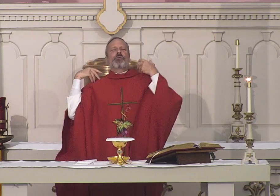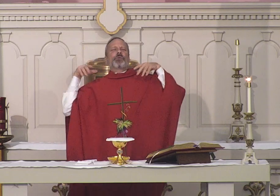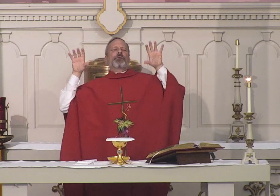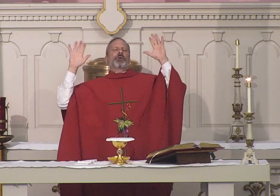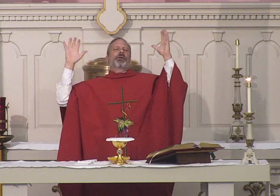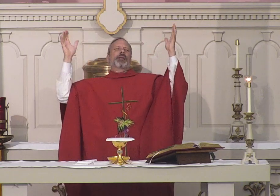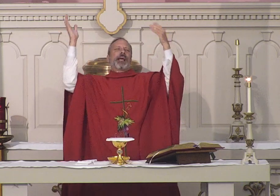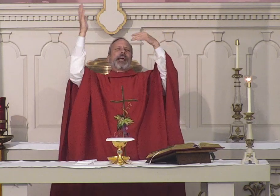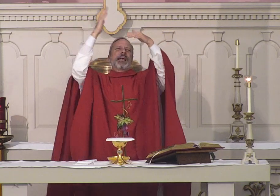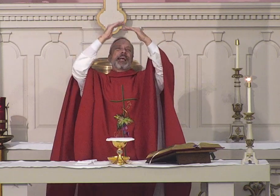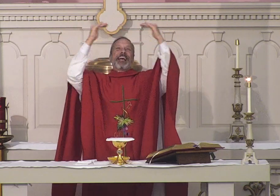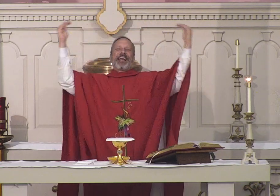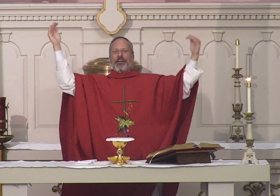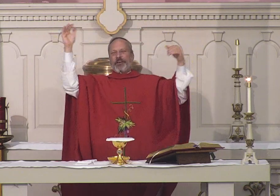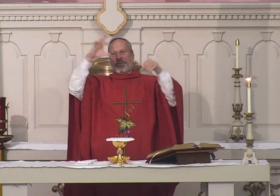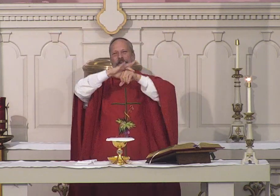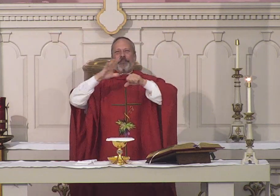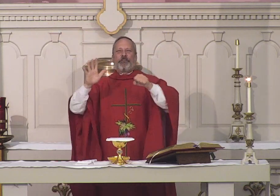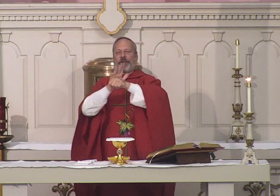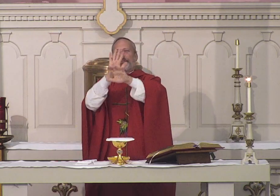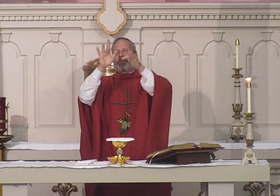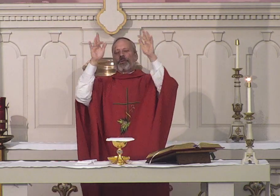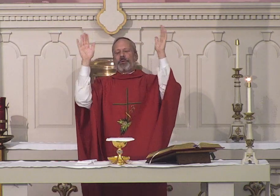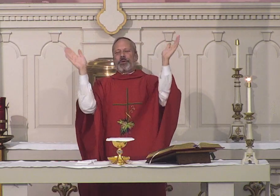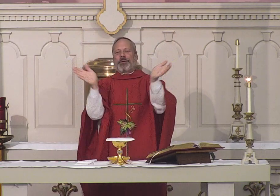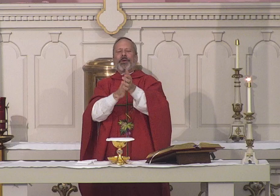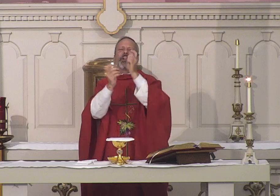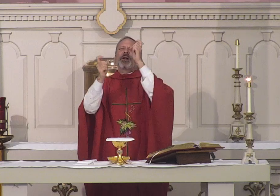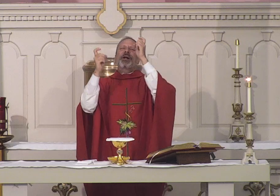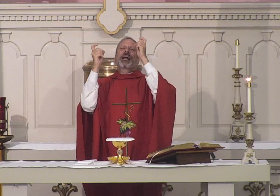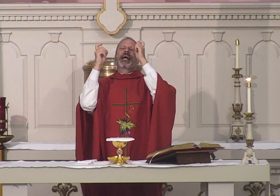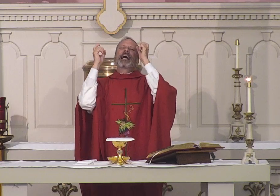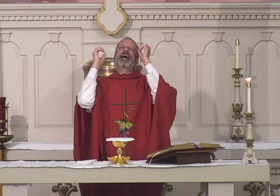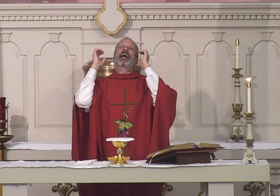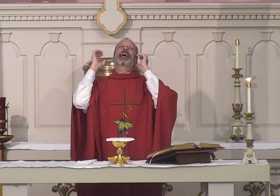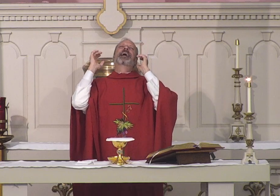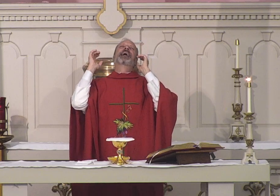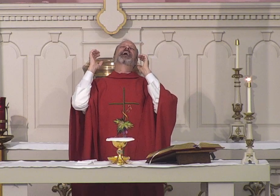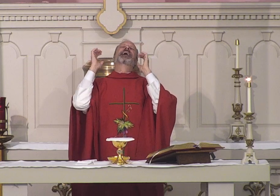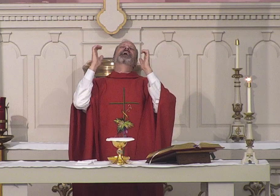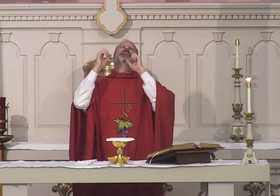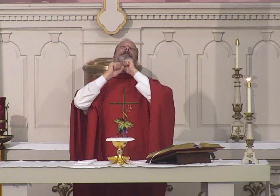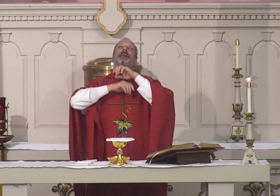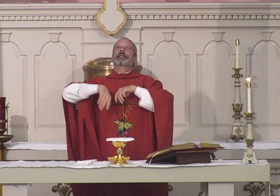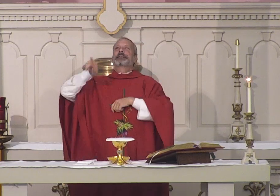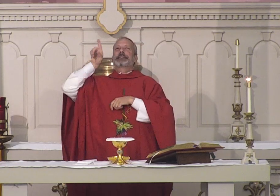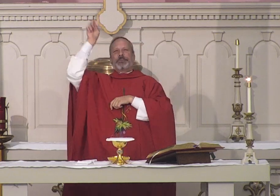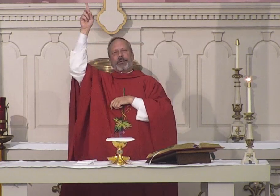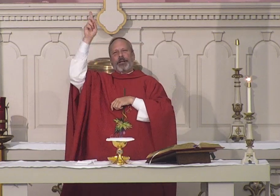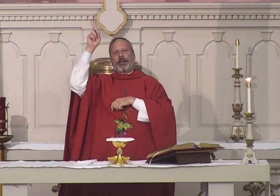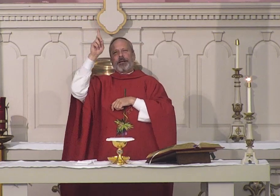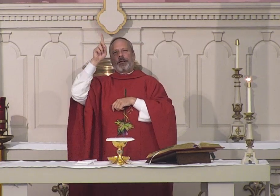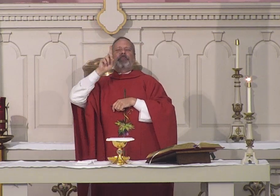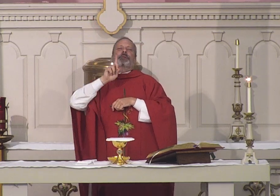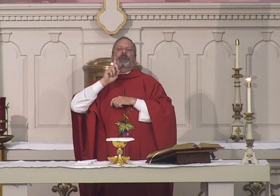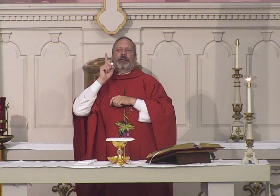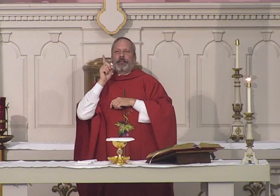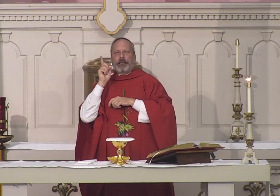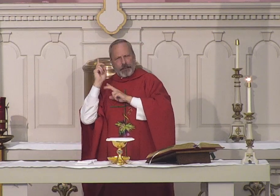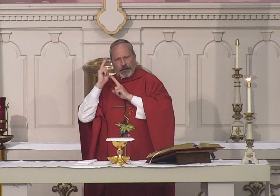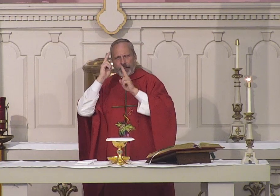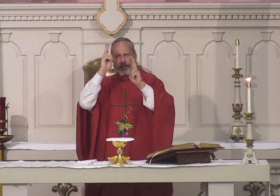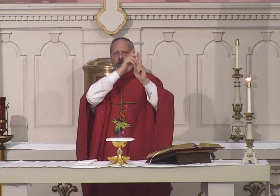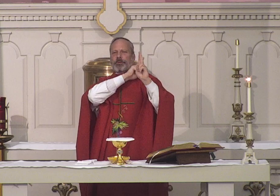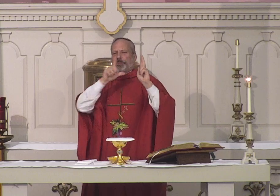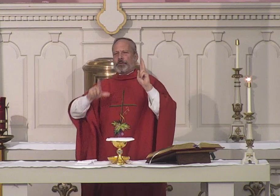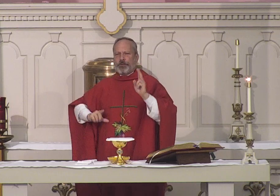hosts, heaven and earth are full of your glory. Hosanna in the highest. Blessed is he who comes